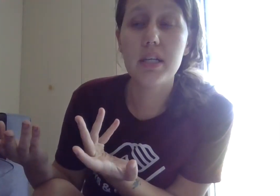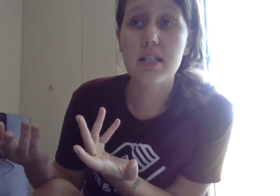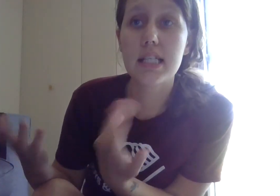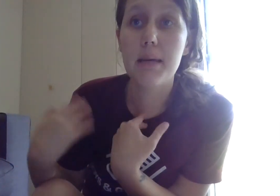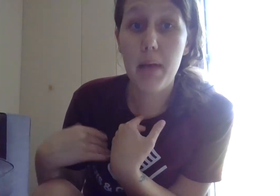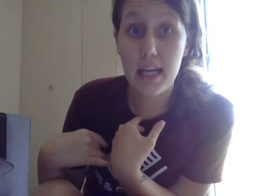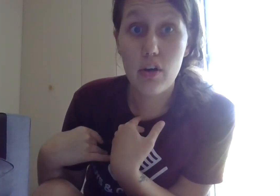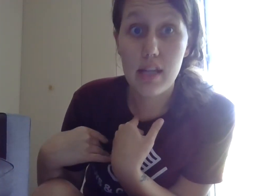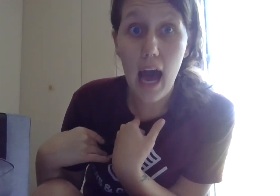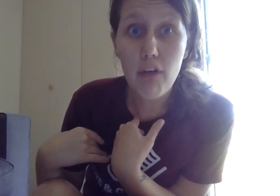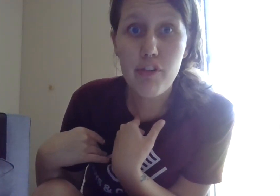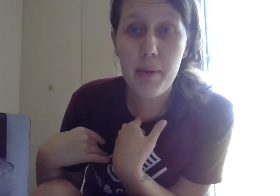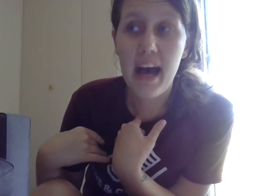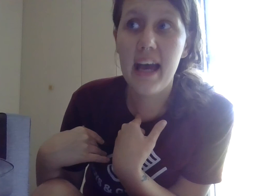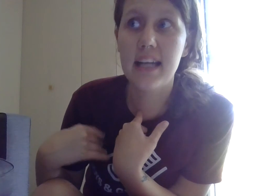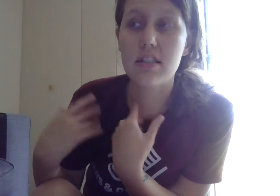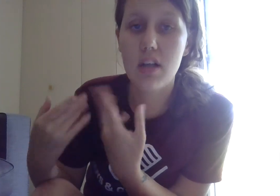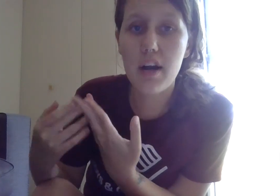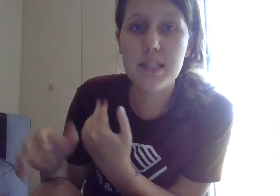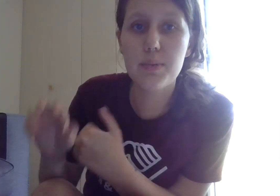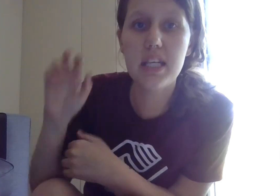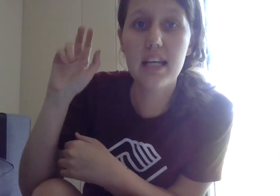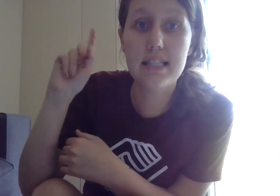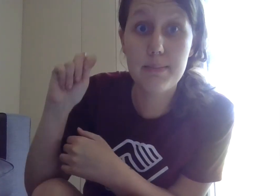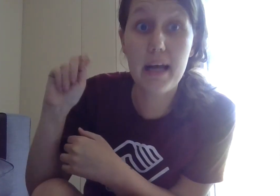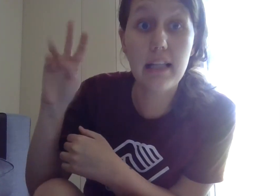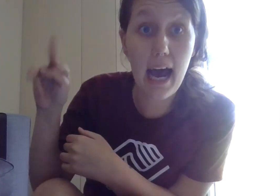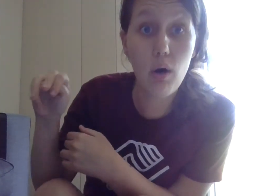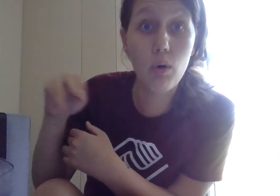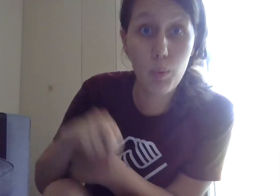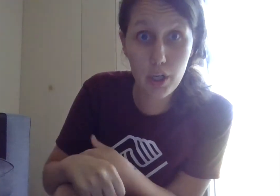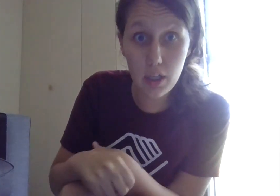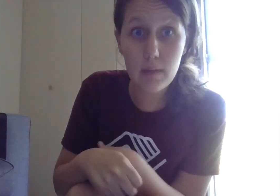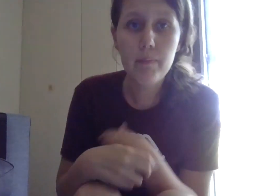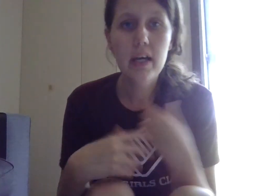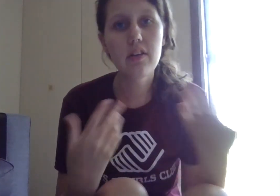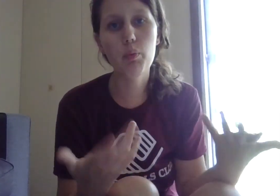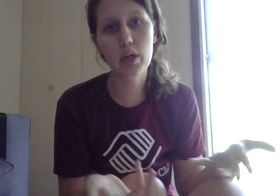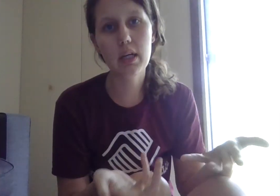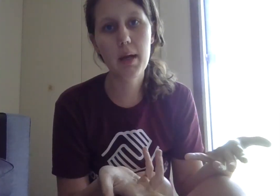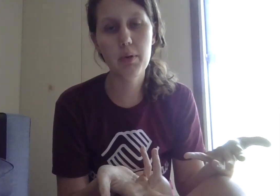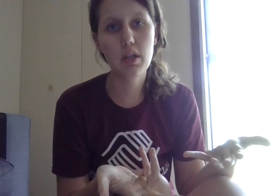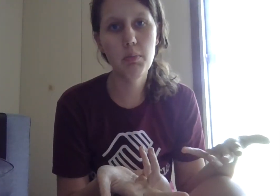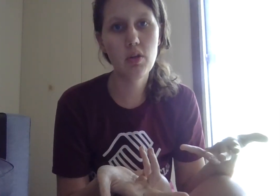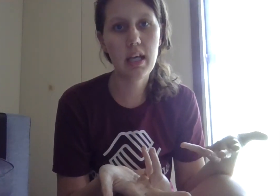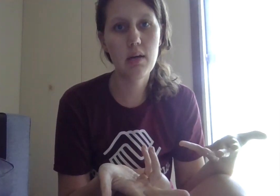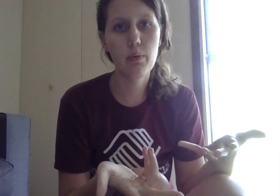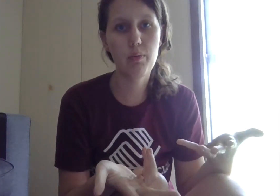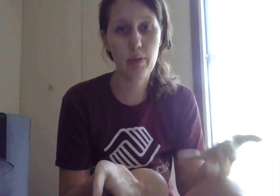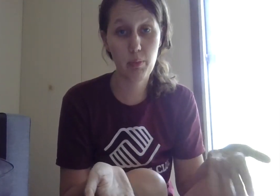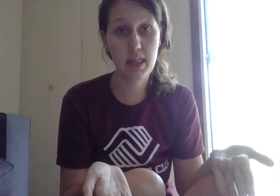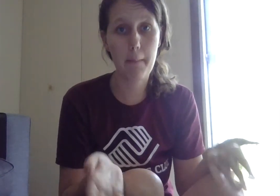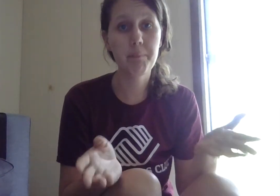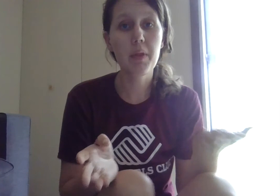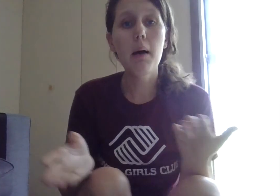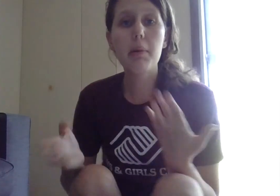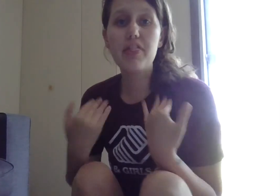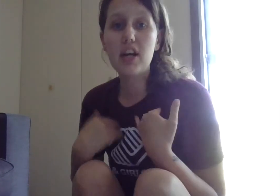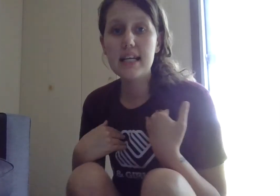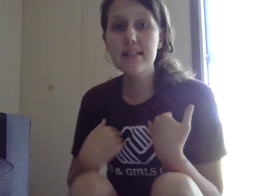because they may know the alphabet, and as long as we can spell out a word, then we're going to be able to communicate with them. But there is